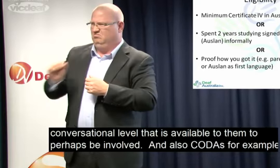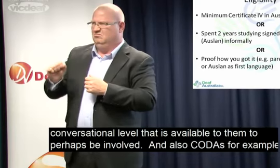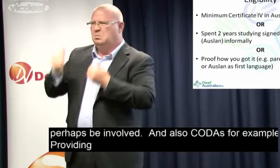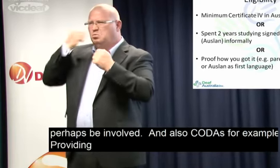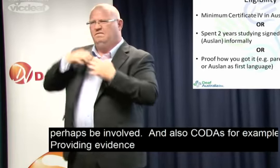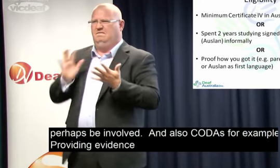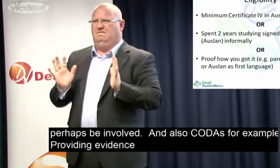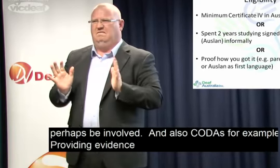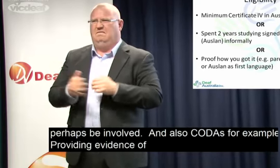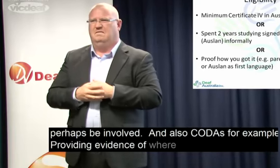language from.